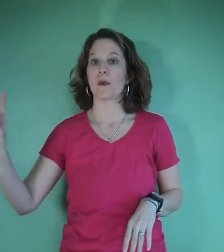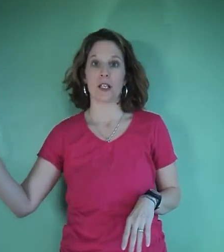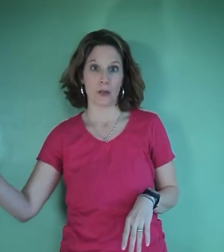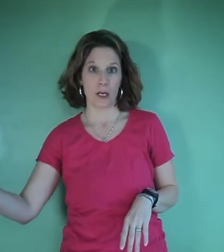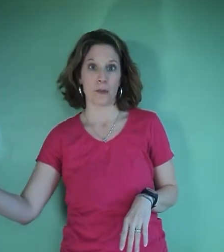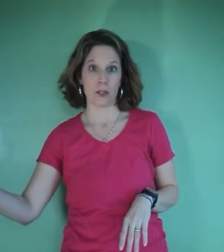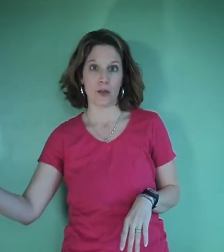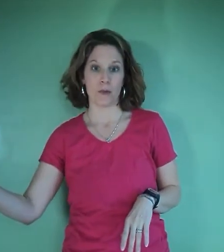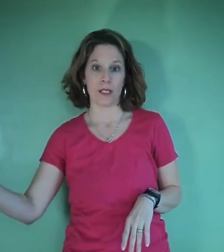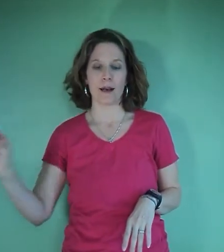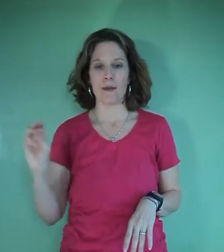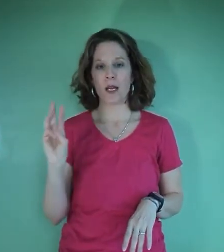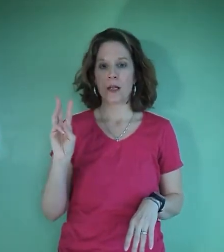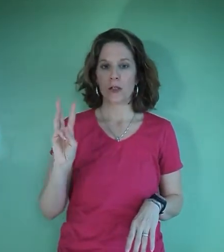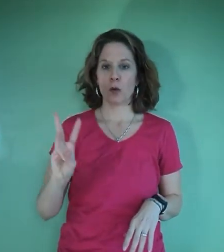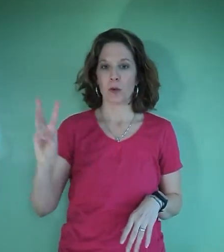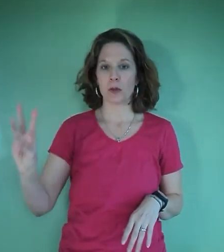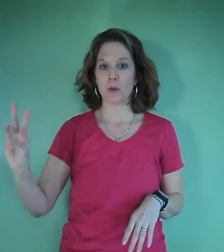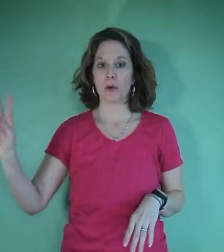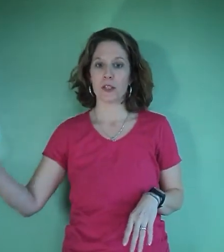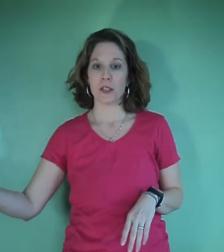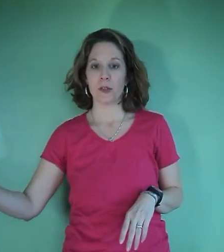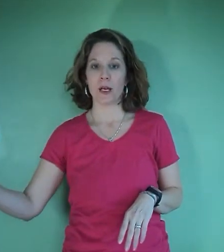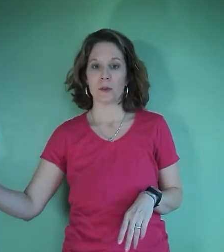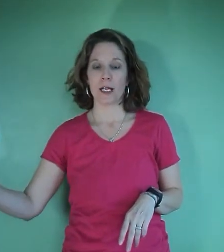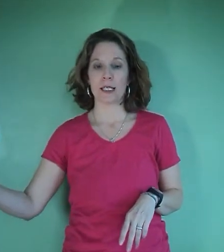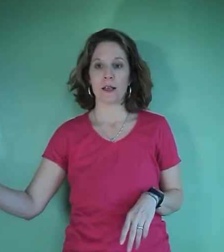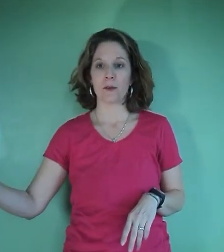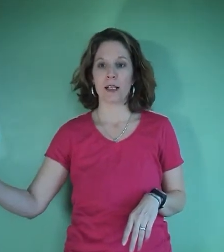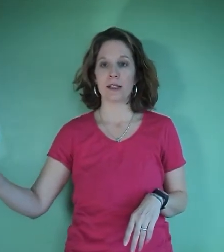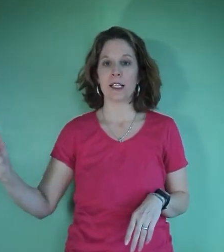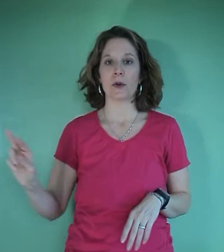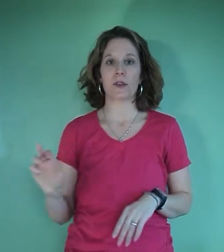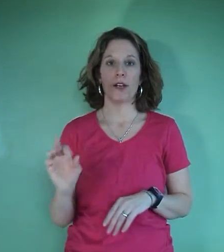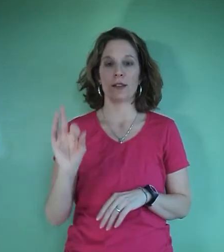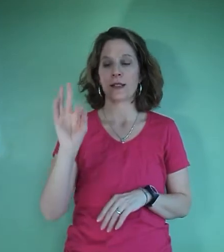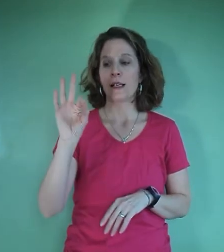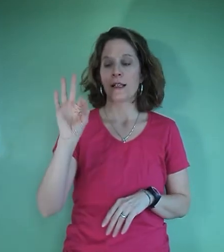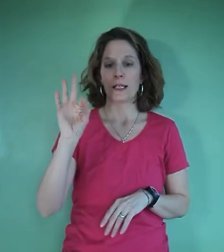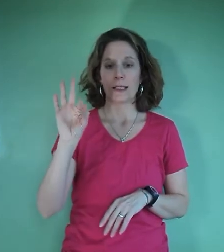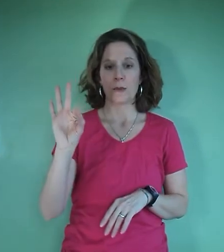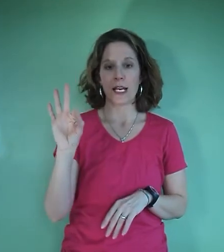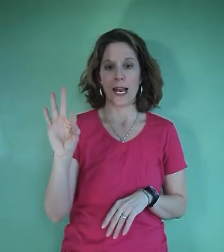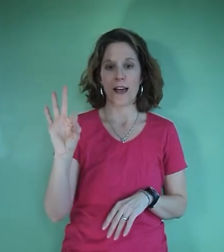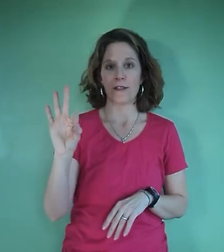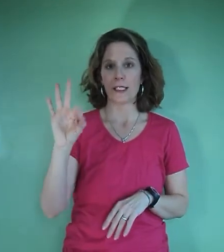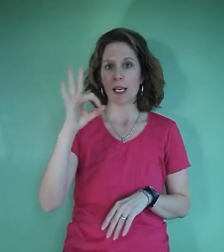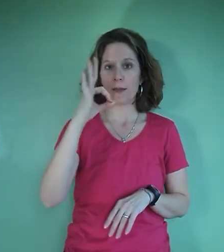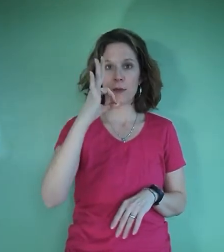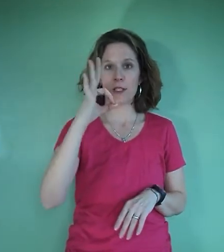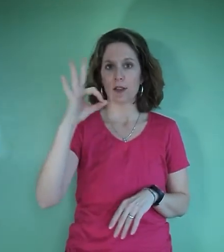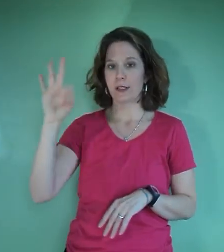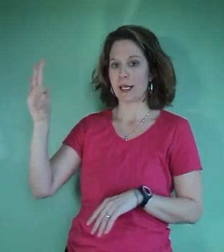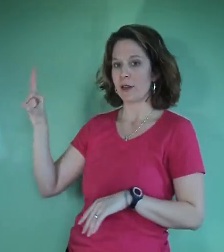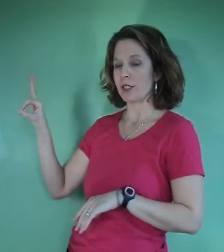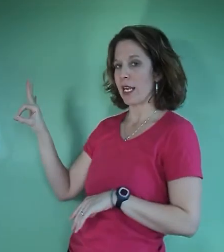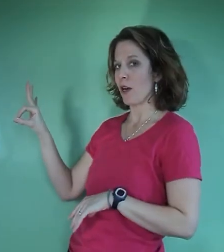going to do the number 2 this time. So World War II and President Franklin D. Roosevelt. That's going to be an F in sign language. Looks like you're saying